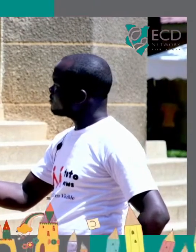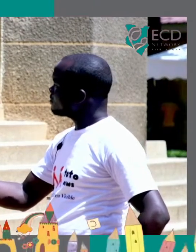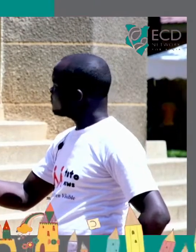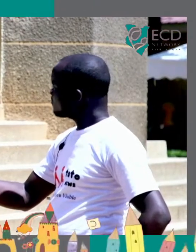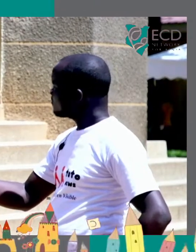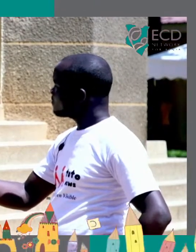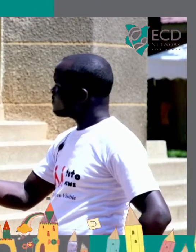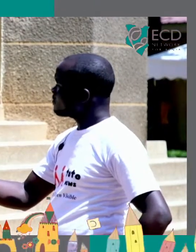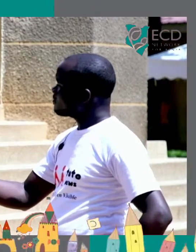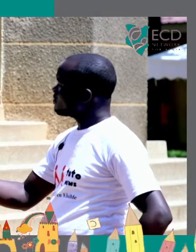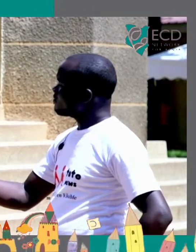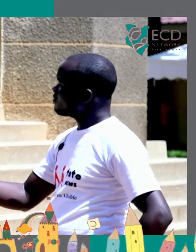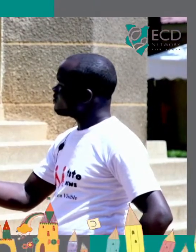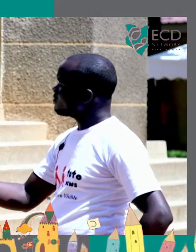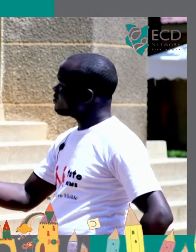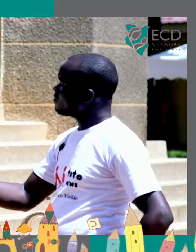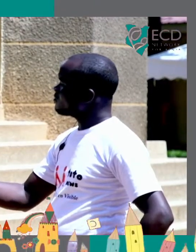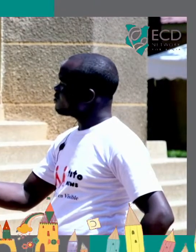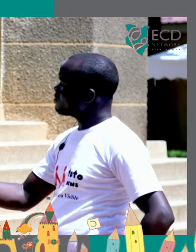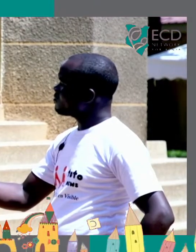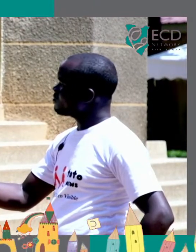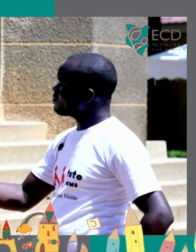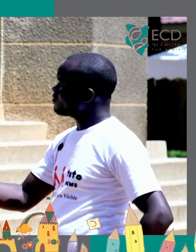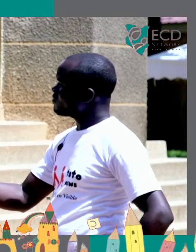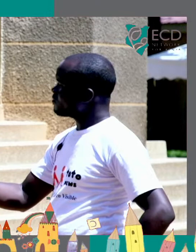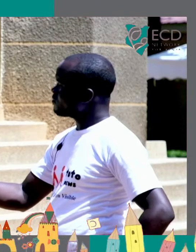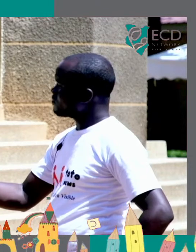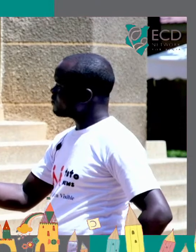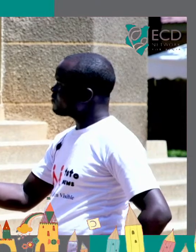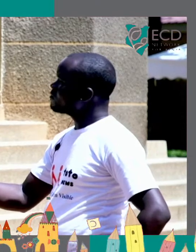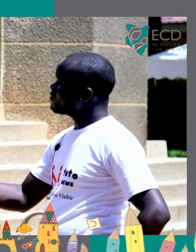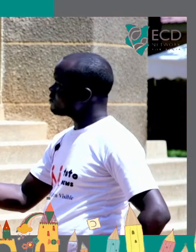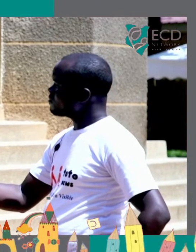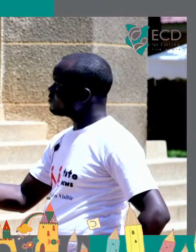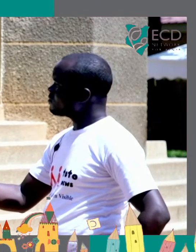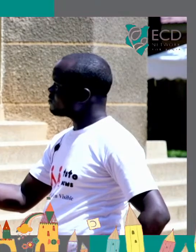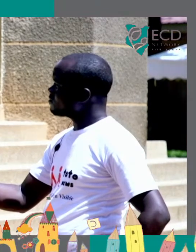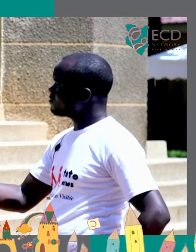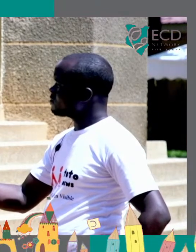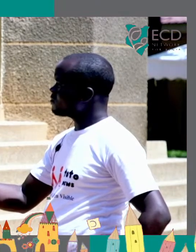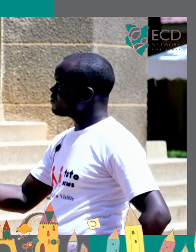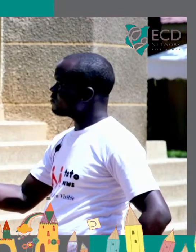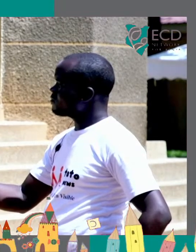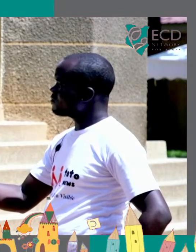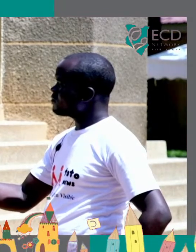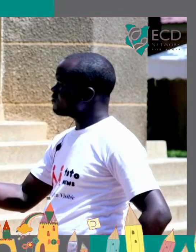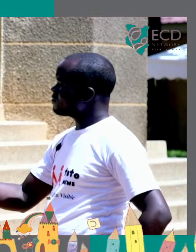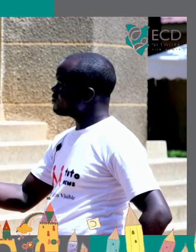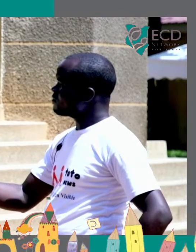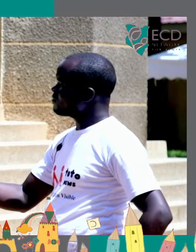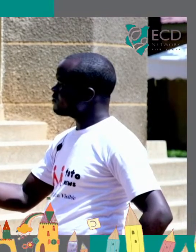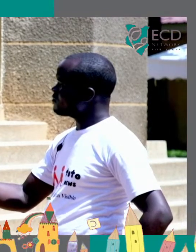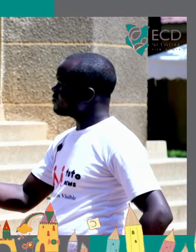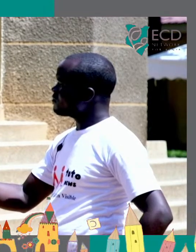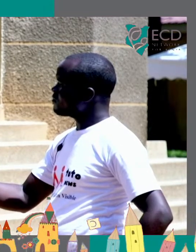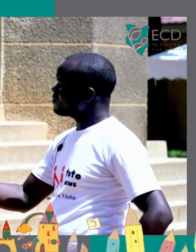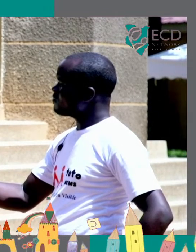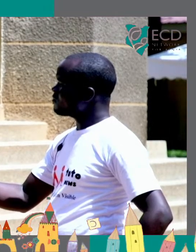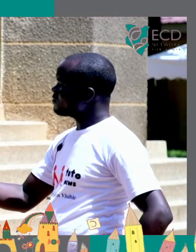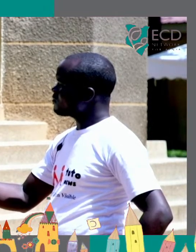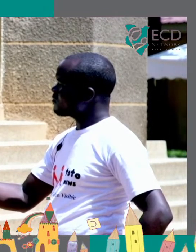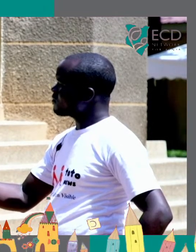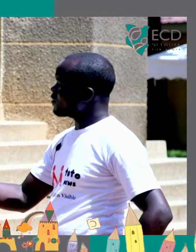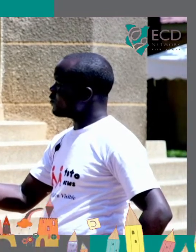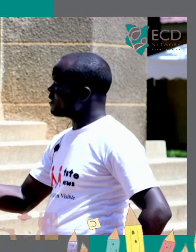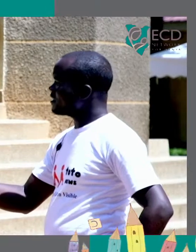left behind. Even those that are in prison should also be taken into consideration, and the caregivers given much information in terms of taking